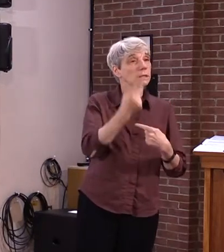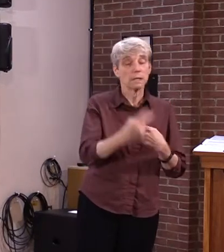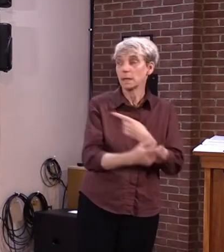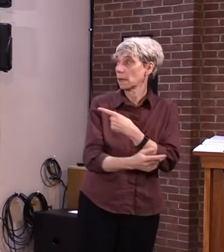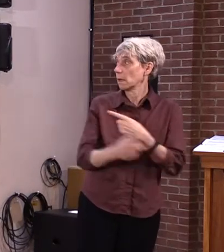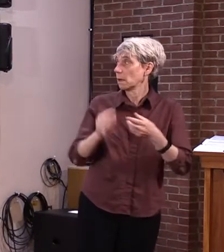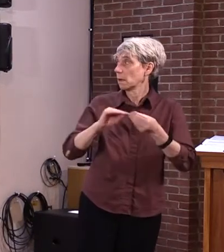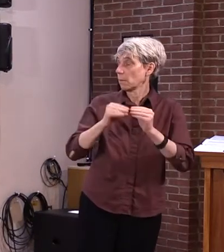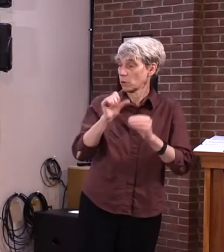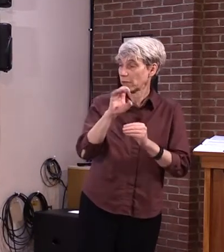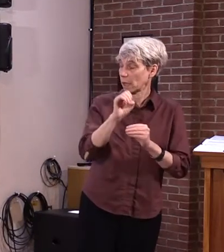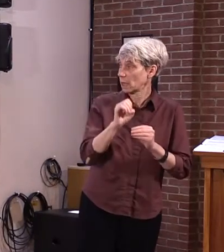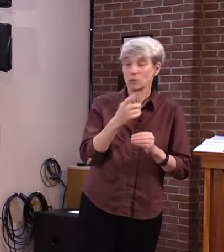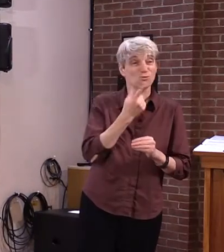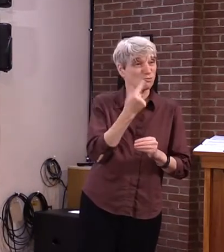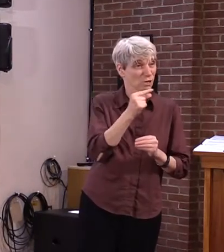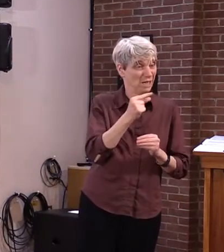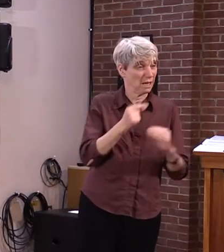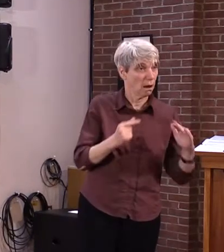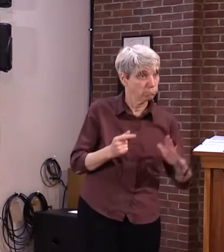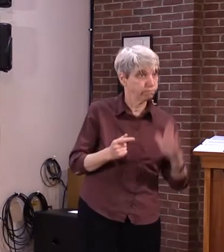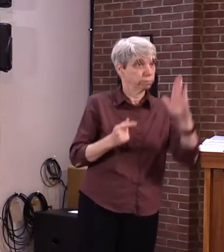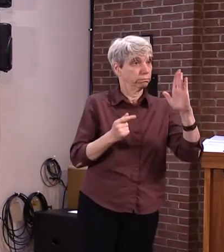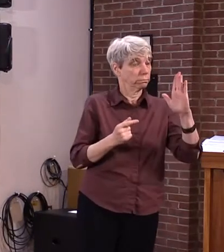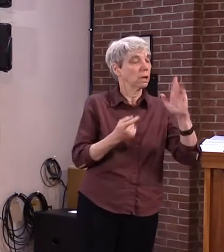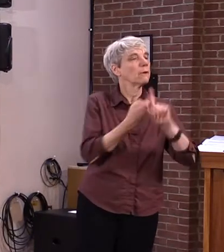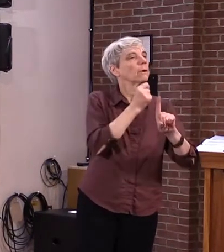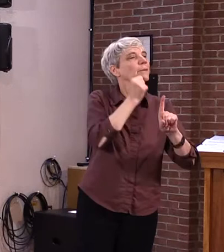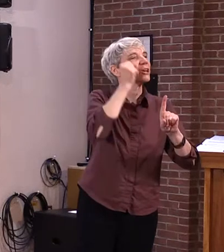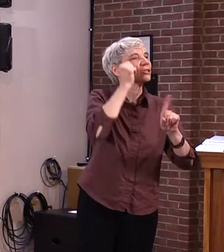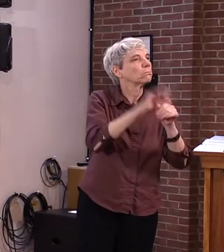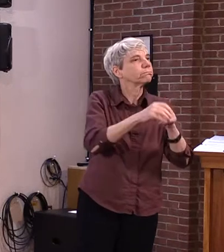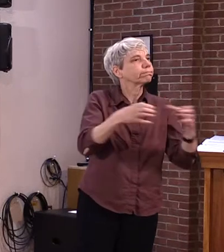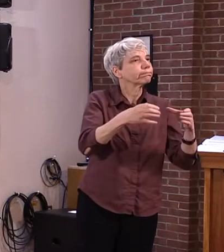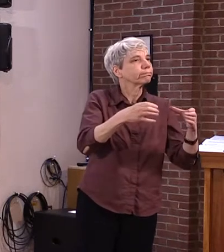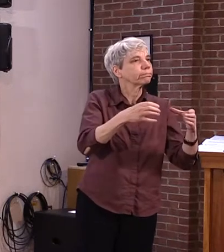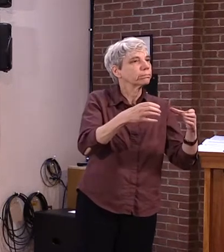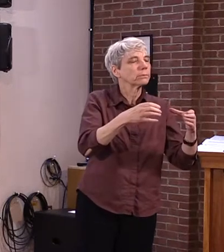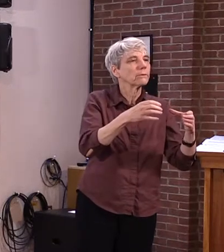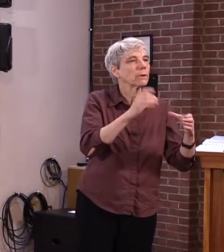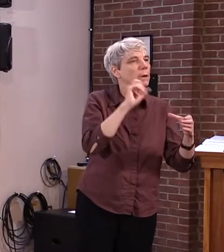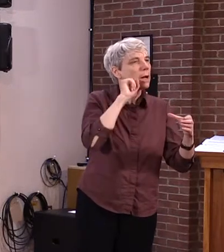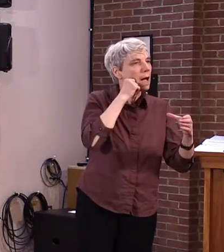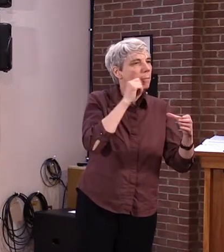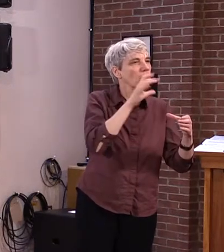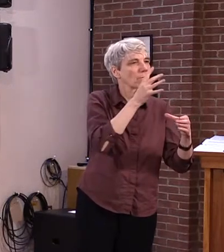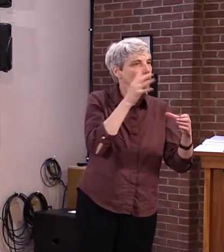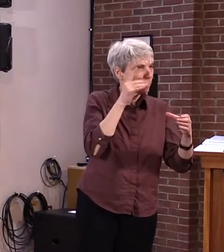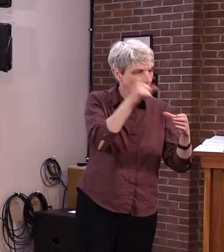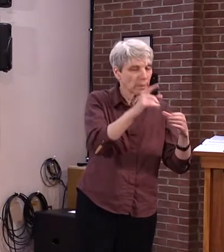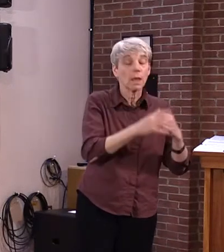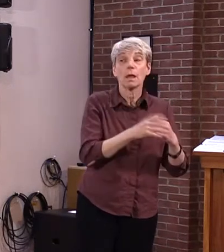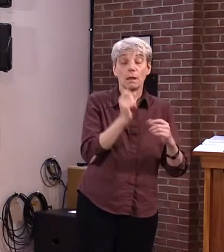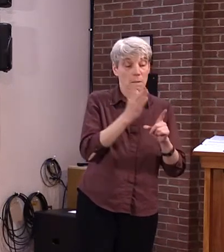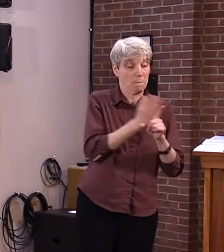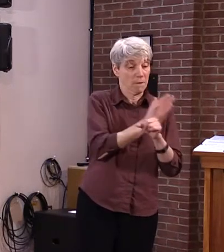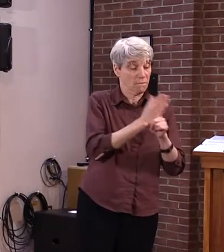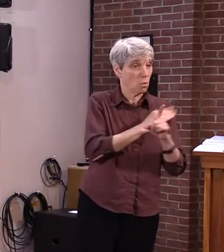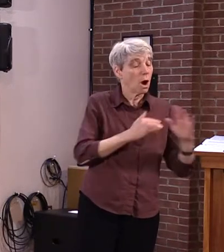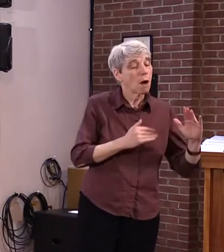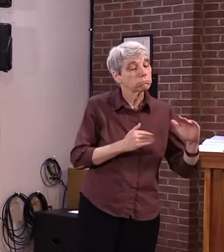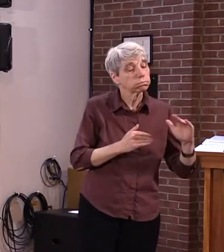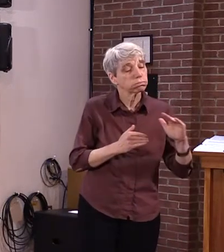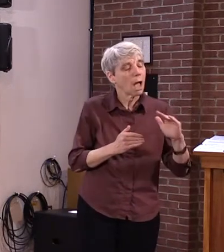actual cases. Obviously, that jumps up from the numbers from yesterday. But prior to that outbreak, we were relatively on track for our forecast. It's